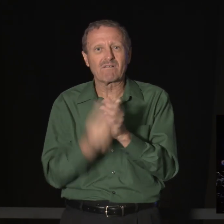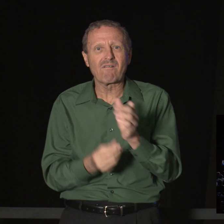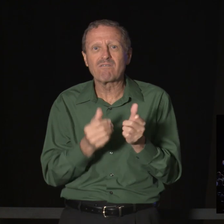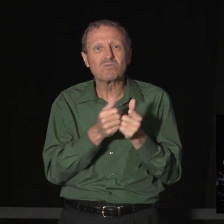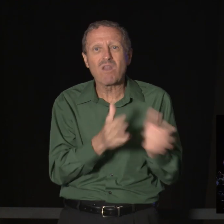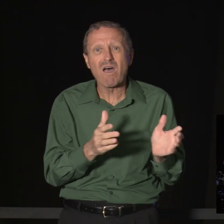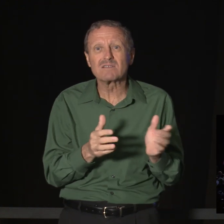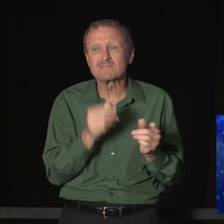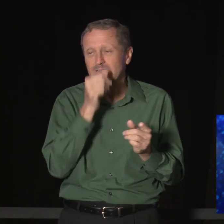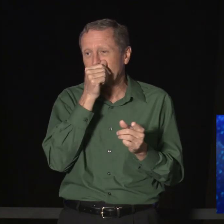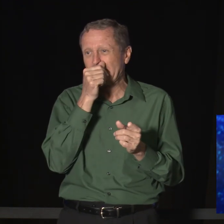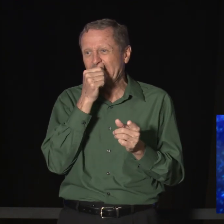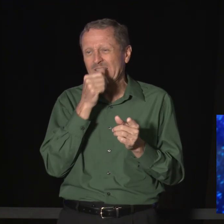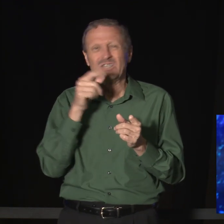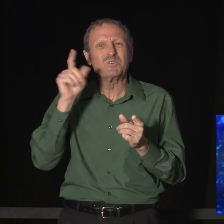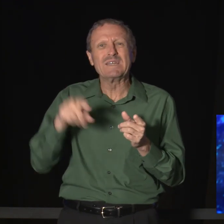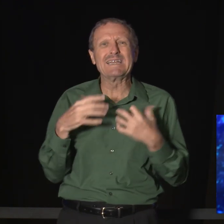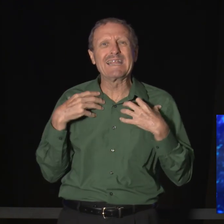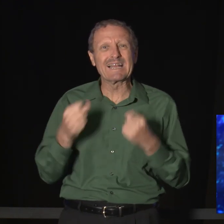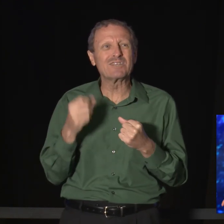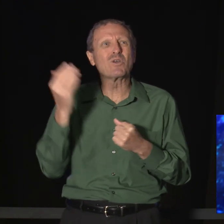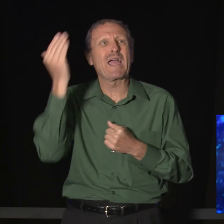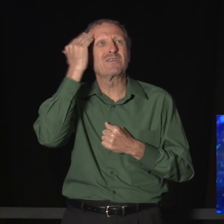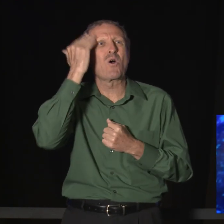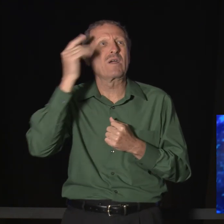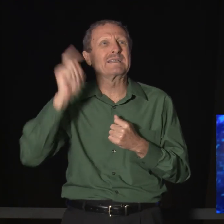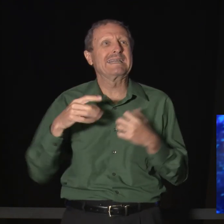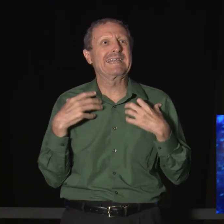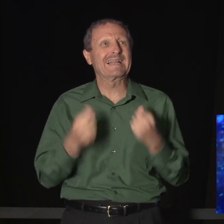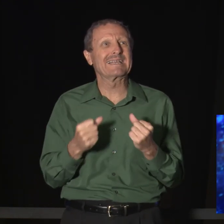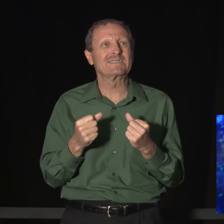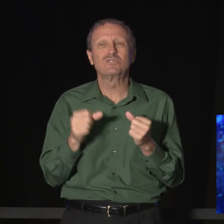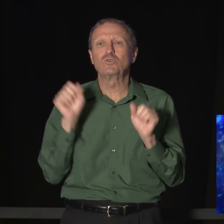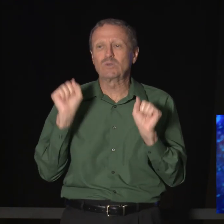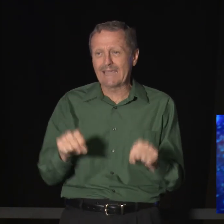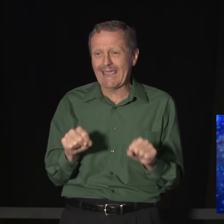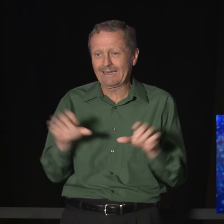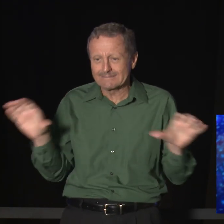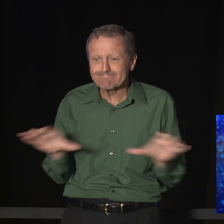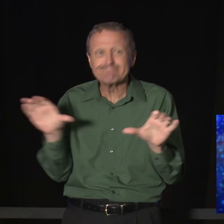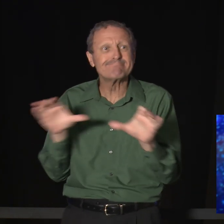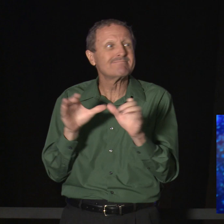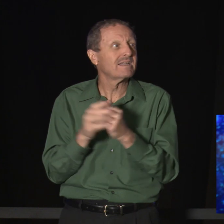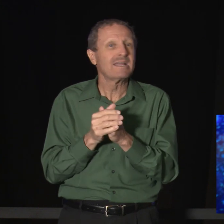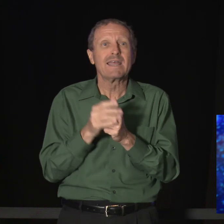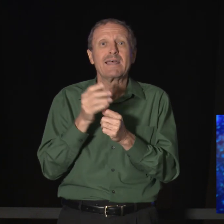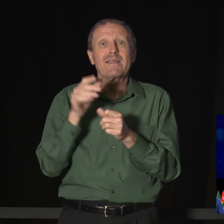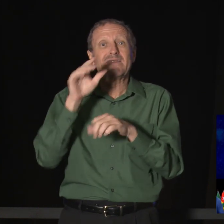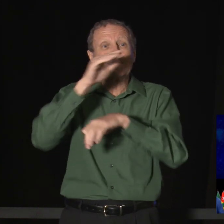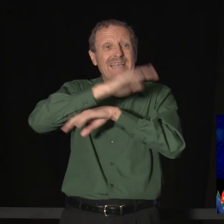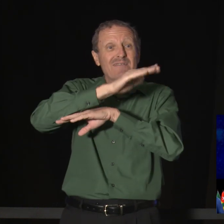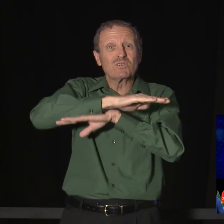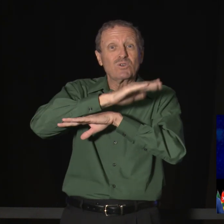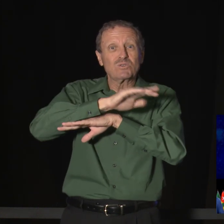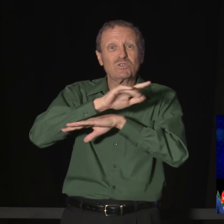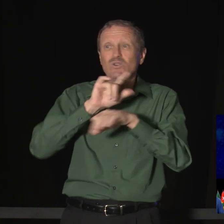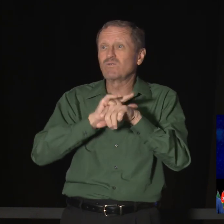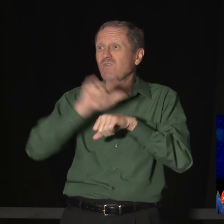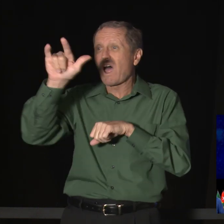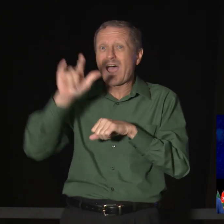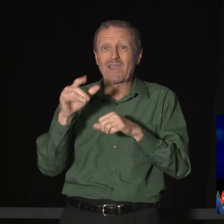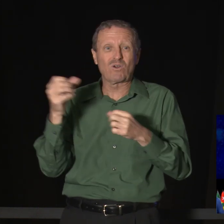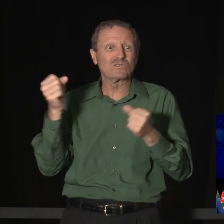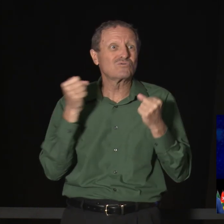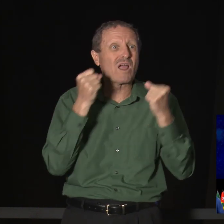and you need healing, you know that you need healing, and so that you can be mobilized this afternoon, you're on a plane, on a bus, in a car,